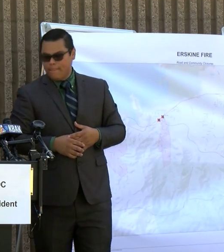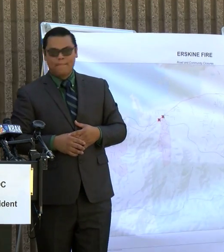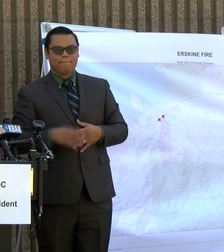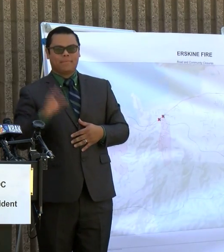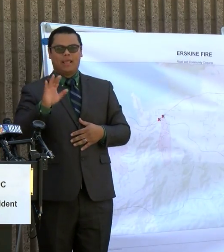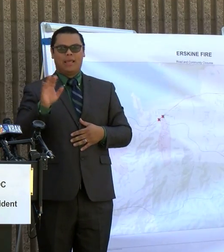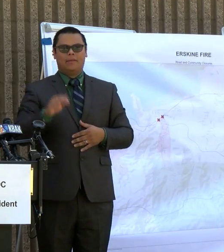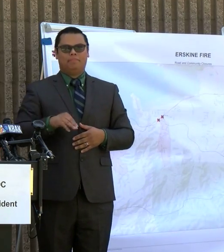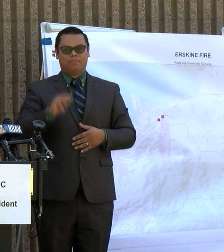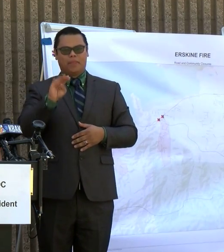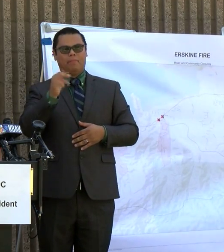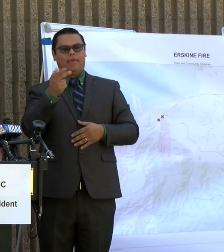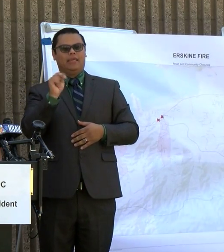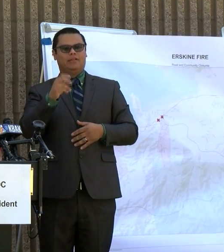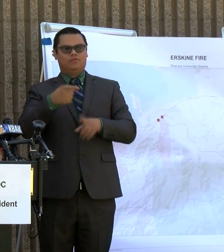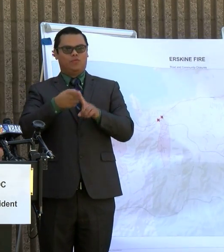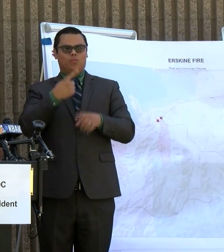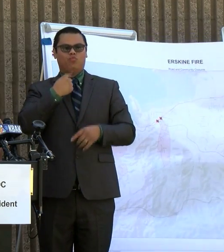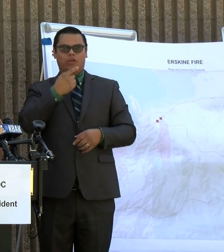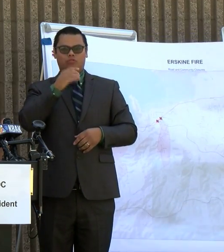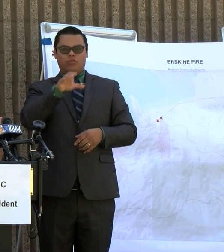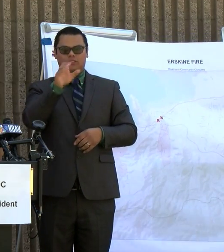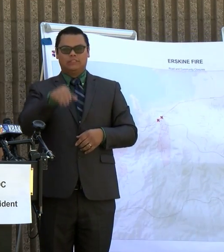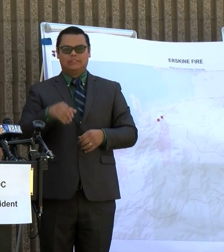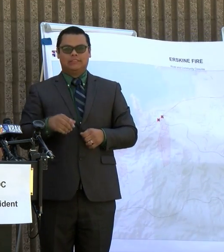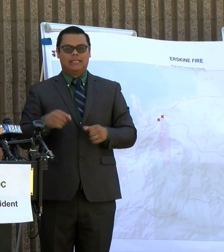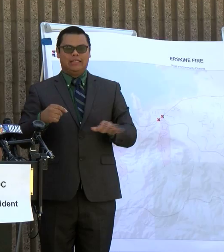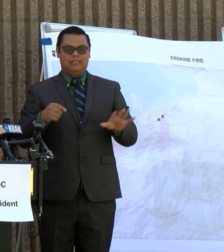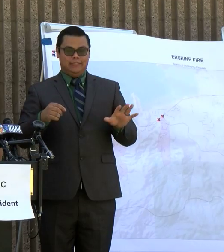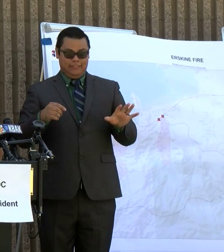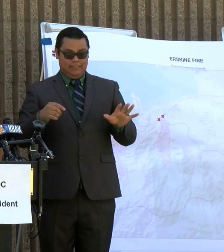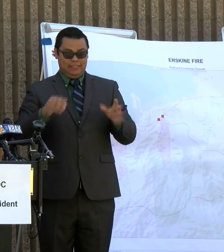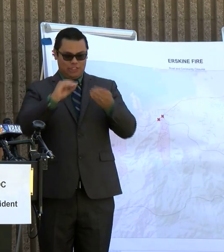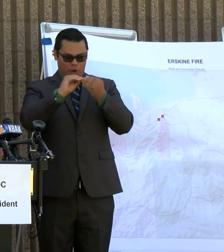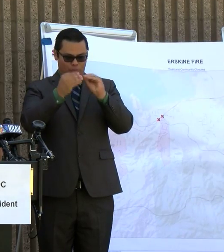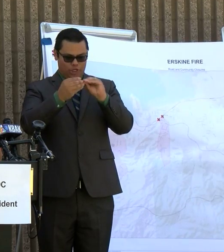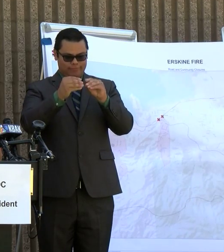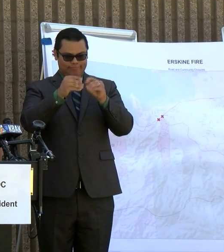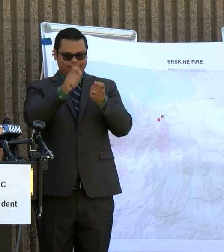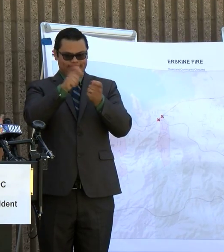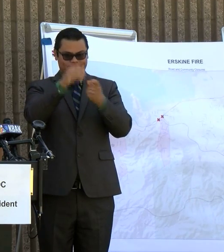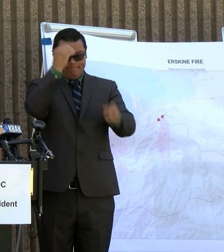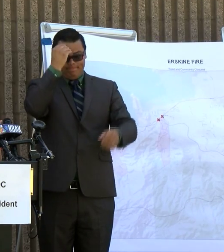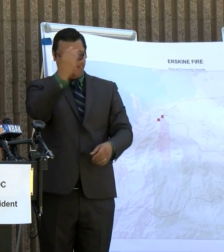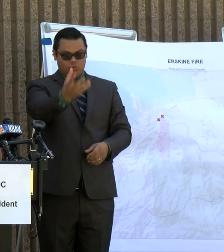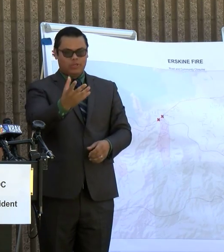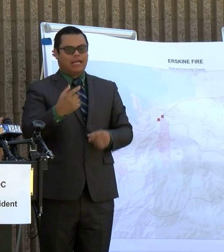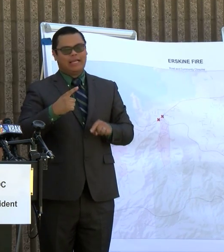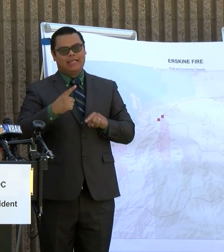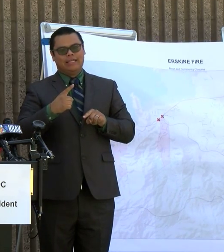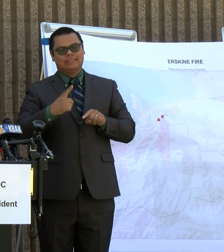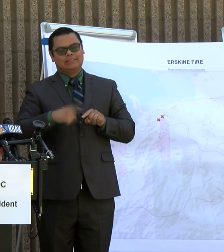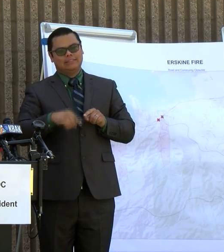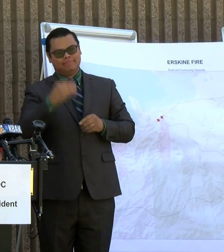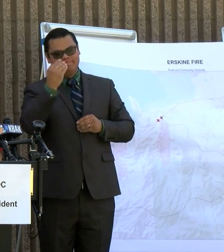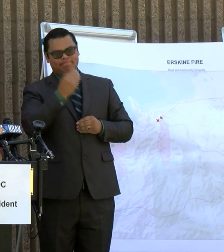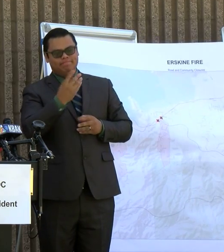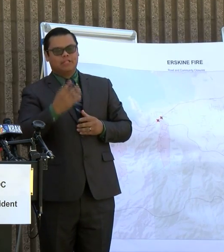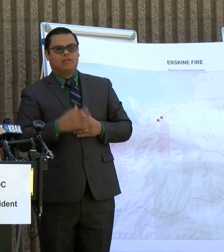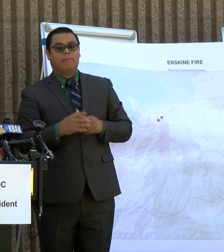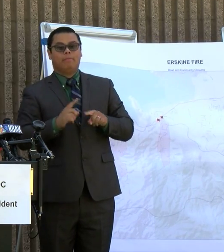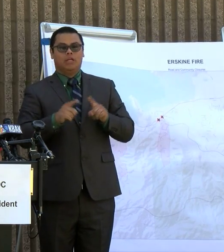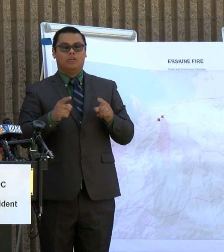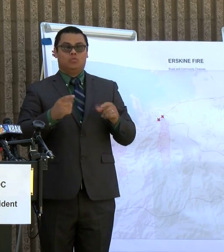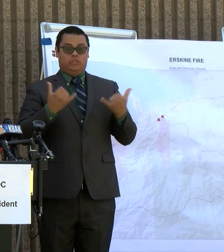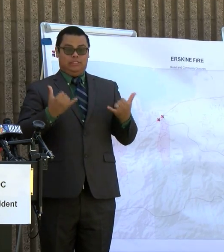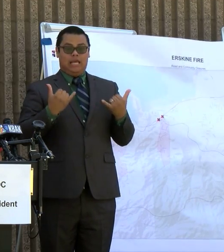Hi, Megan from Red Cross. I can't actually speak to the total number of evacuees who have been relocated. What I can tell you is our